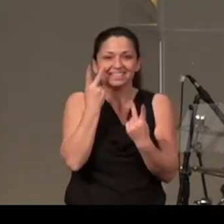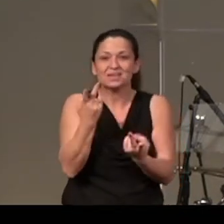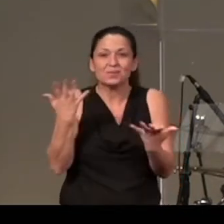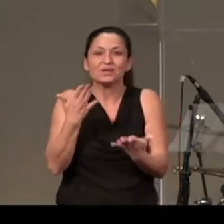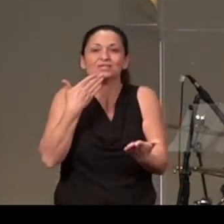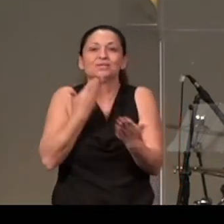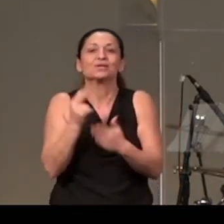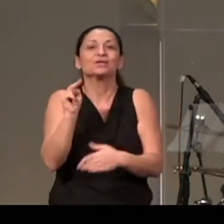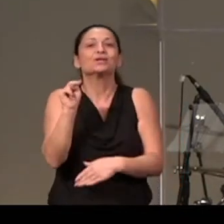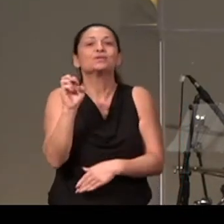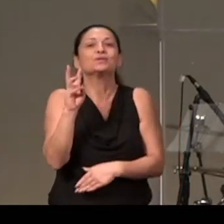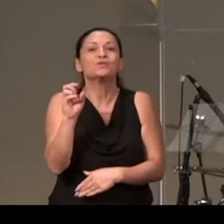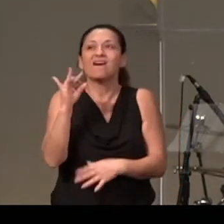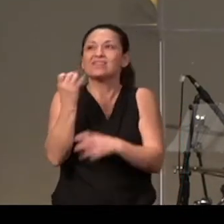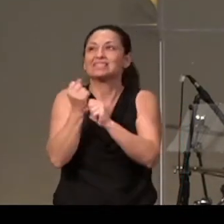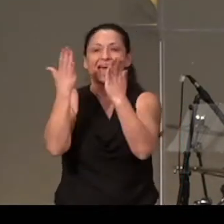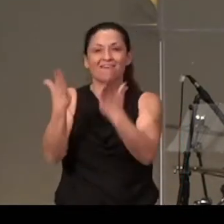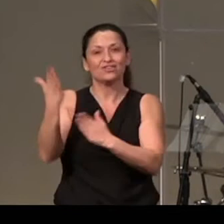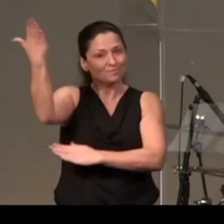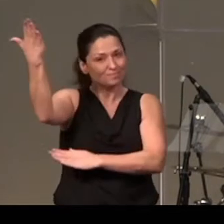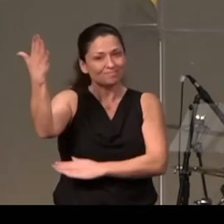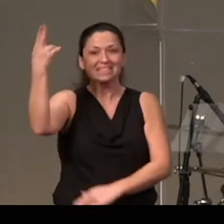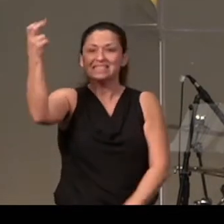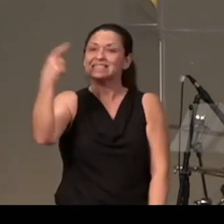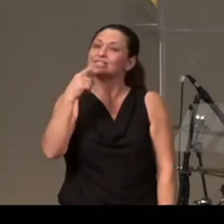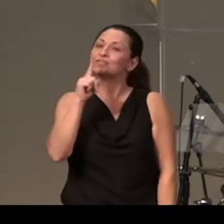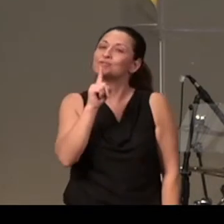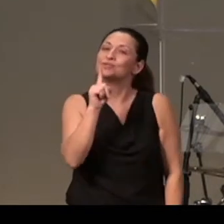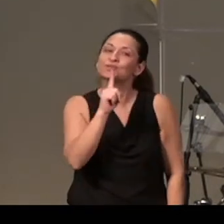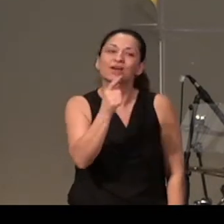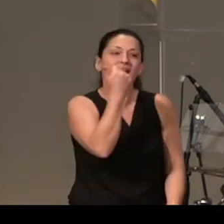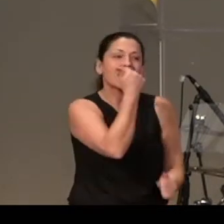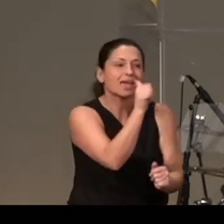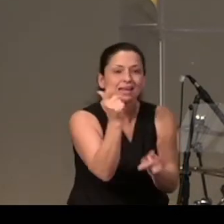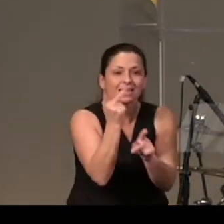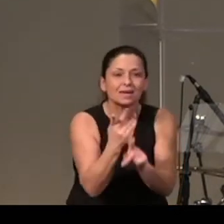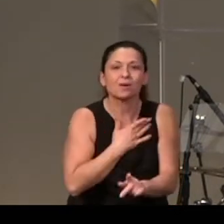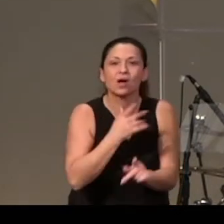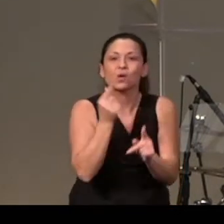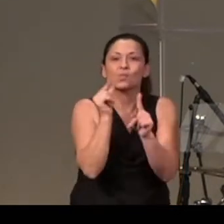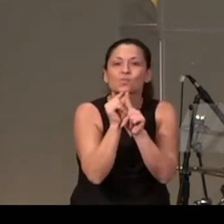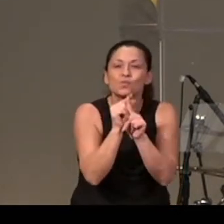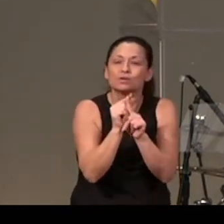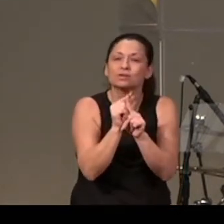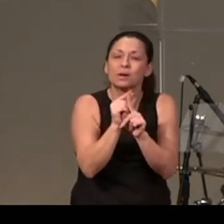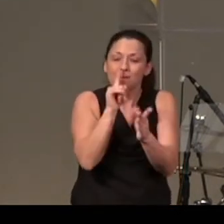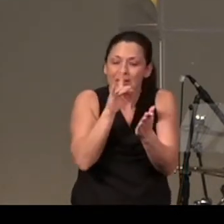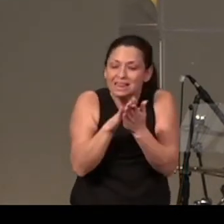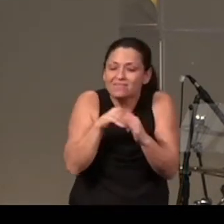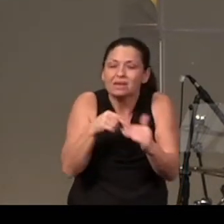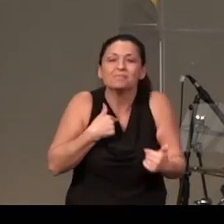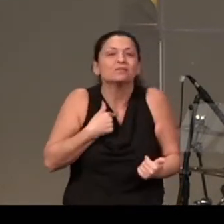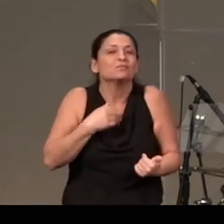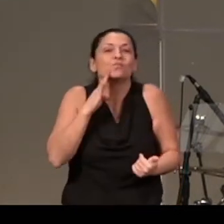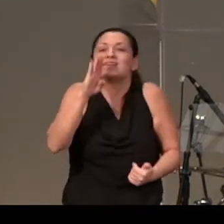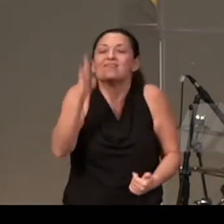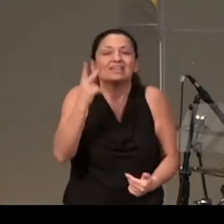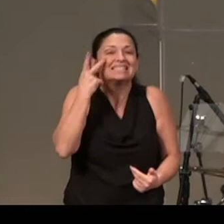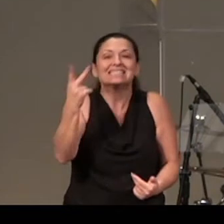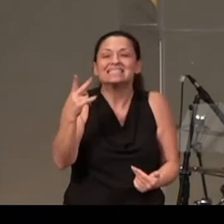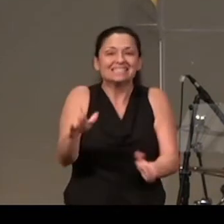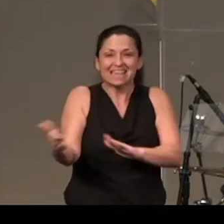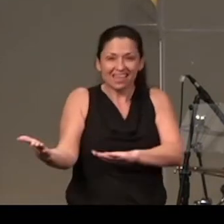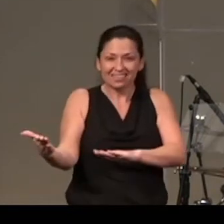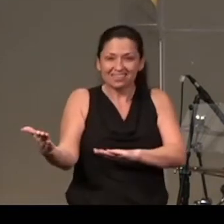That's what Jesus is saying. Truly, truly, I say to you, if anyone keeps my word, he will never see death. If you believe in me, you can be forgiven and live forever. That's the